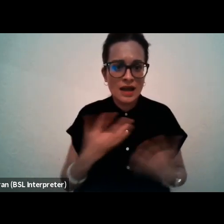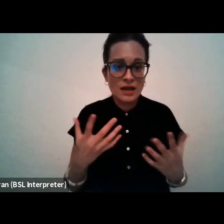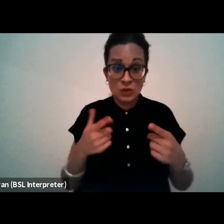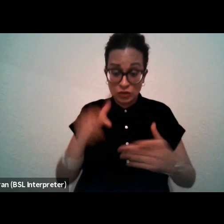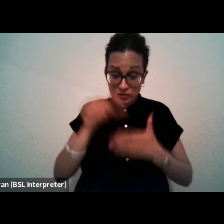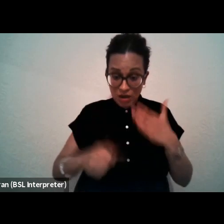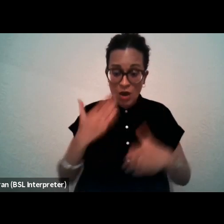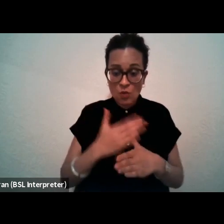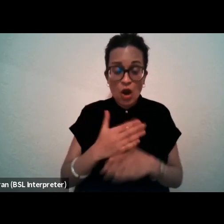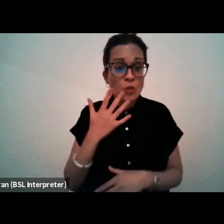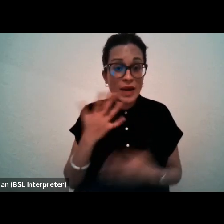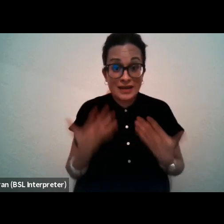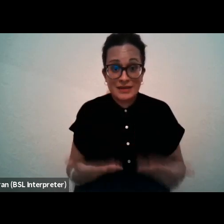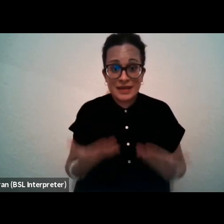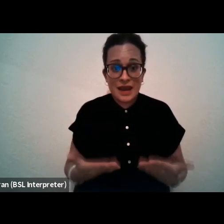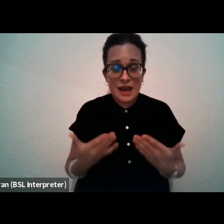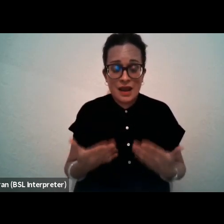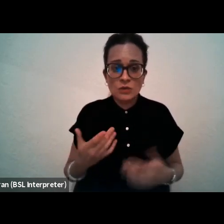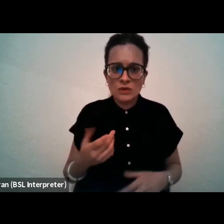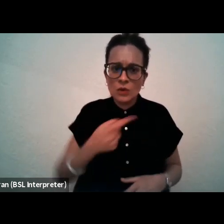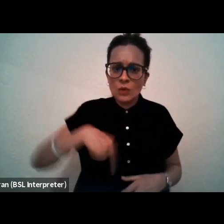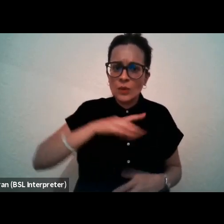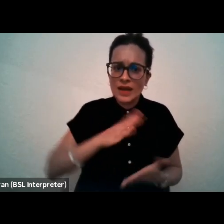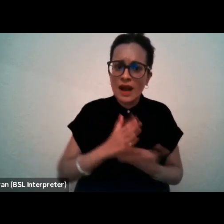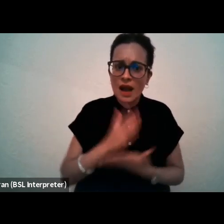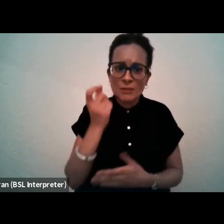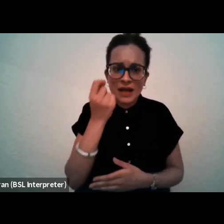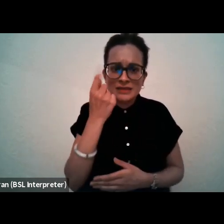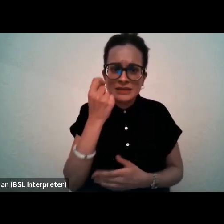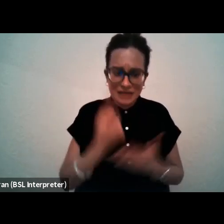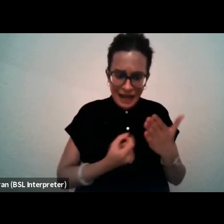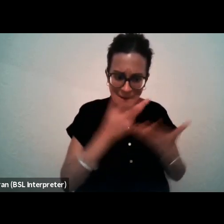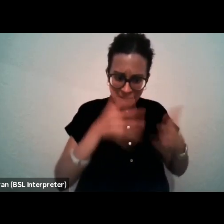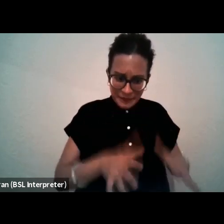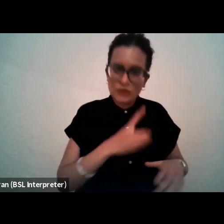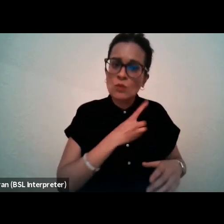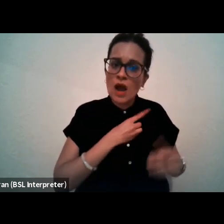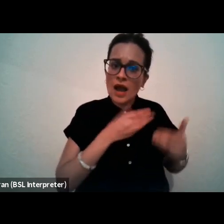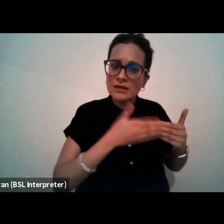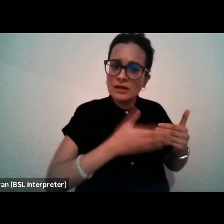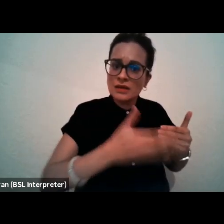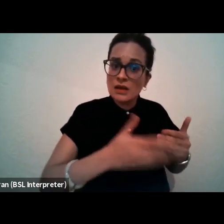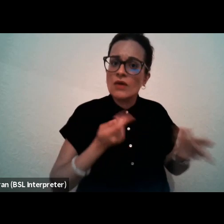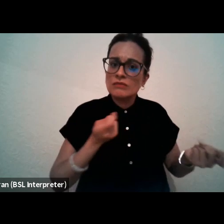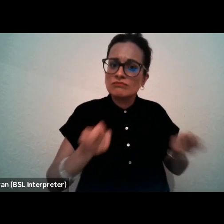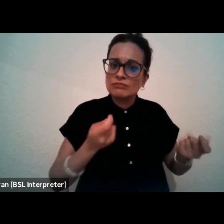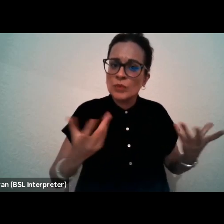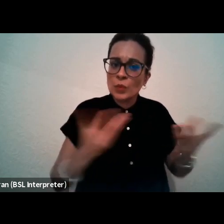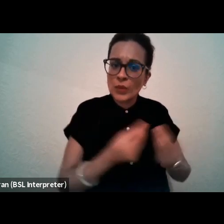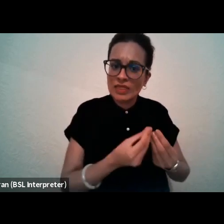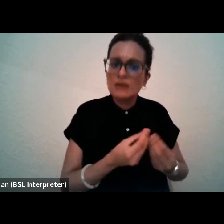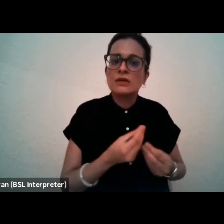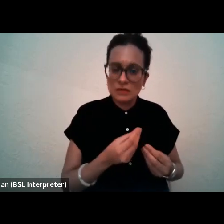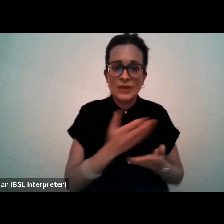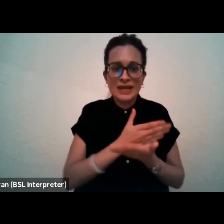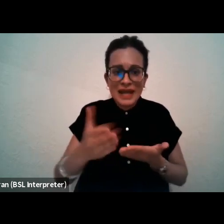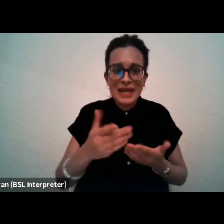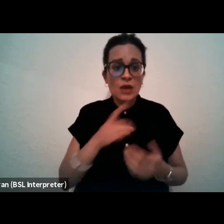We have to understand why this is happening so that we can start to deal with that and ensure that that's very clear in any